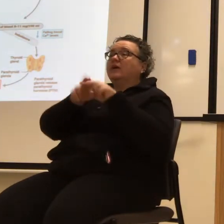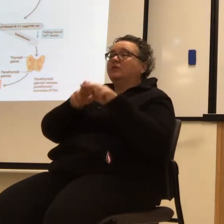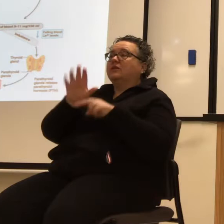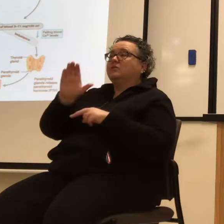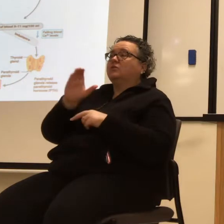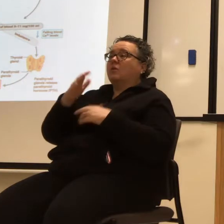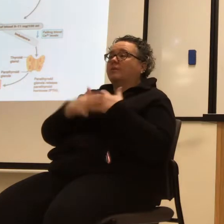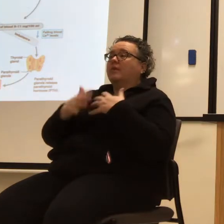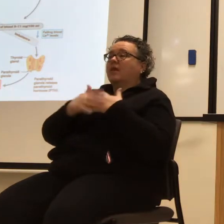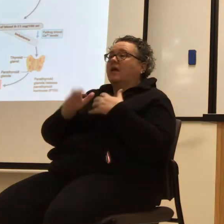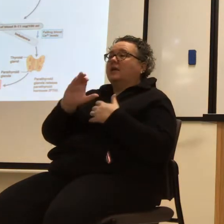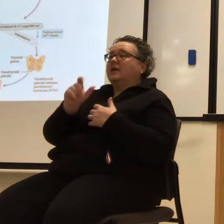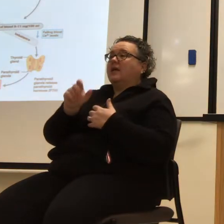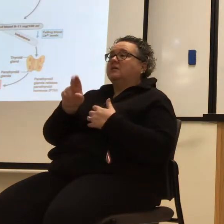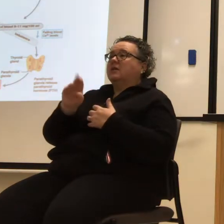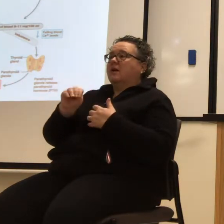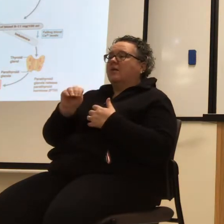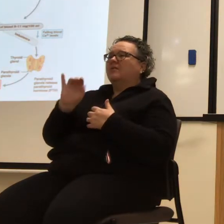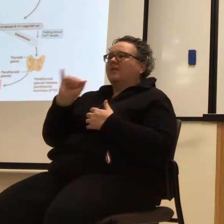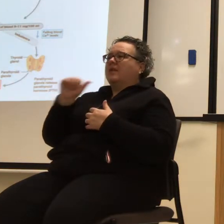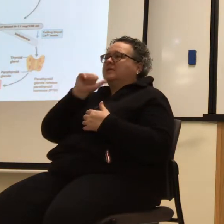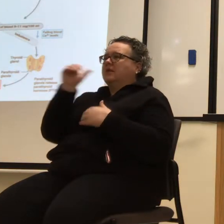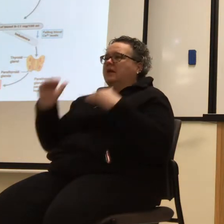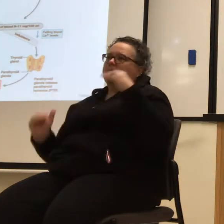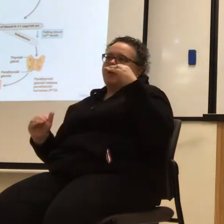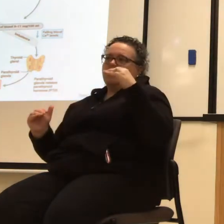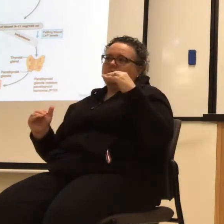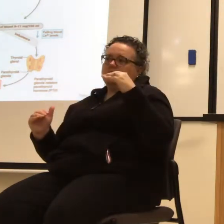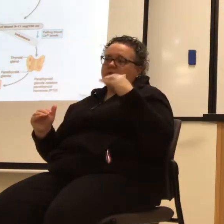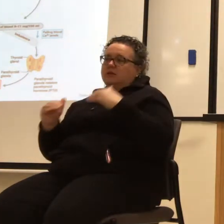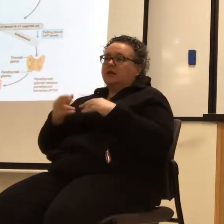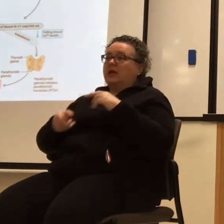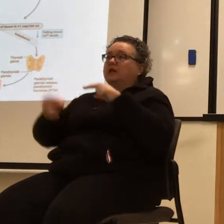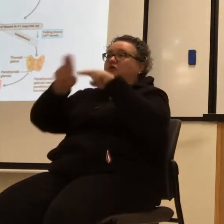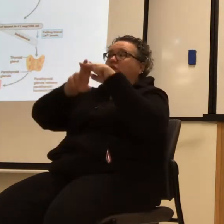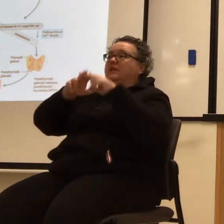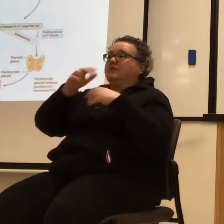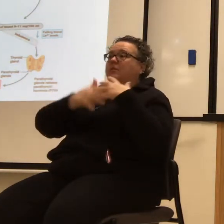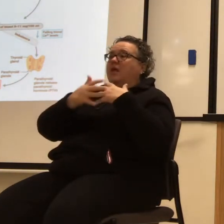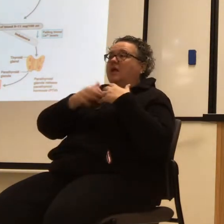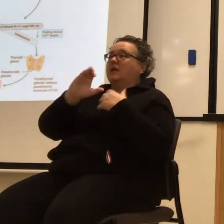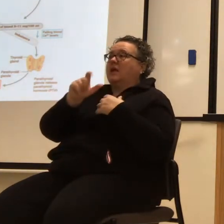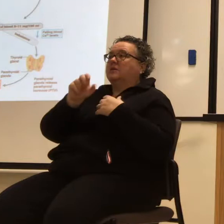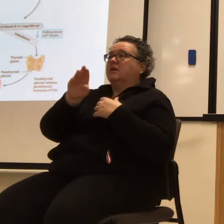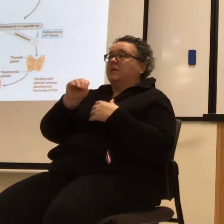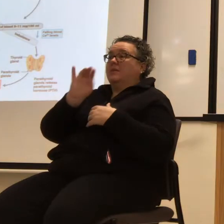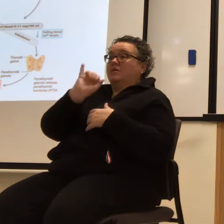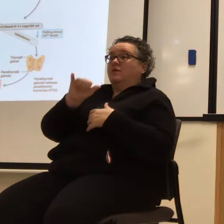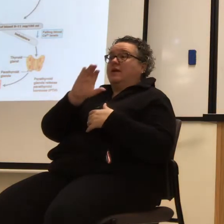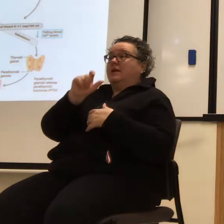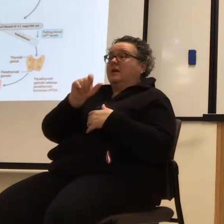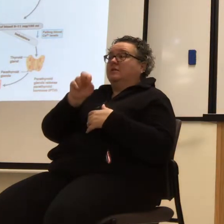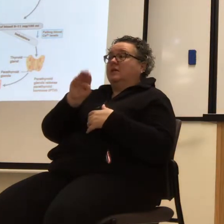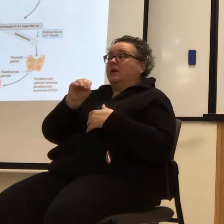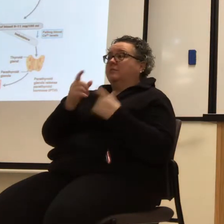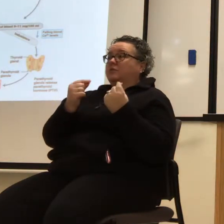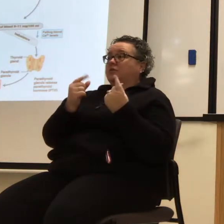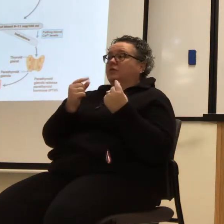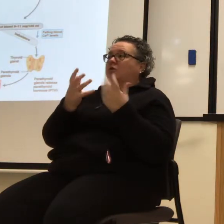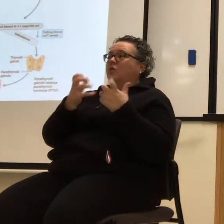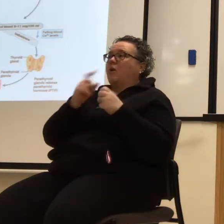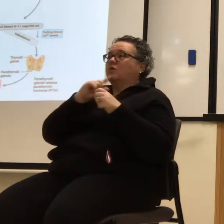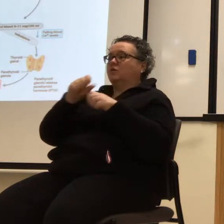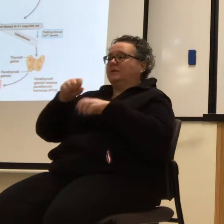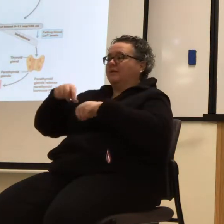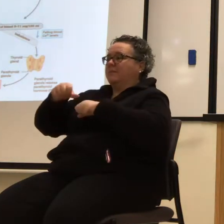eat. That's the imbalance. Increase the blood calcium. So you want to take that calcium and you want to deposit